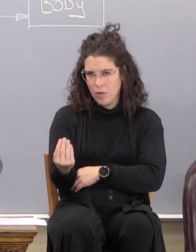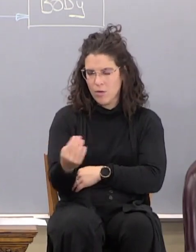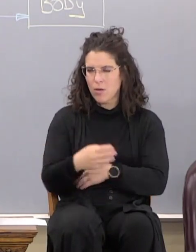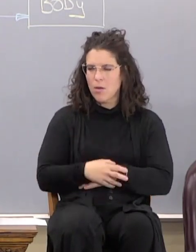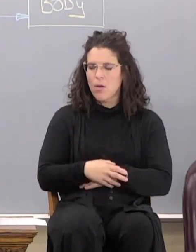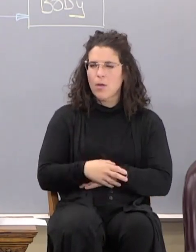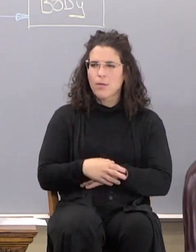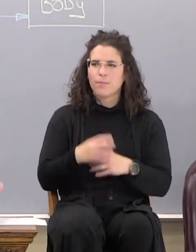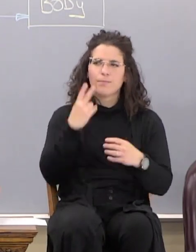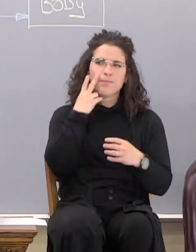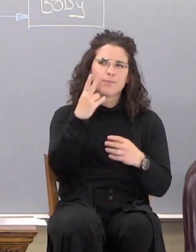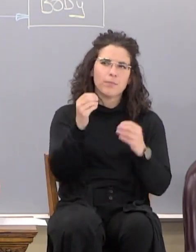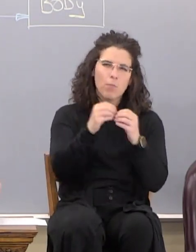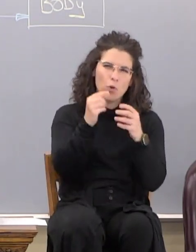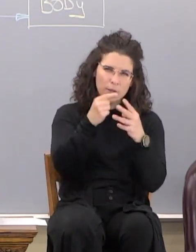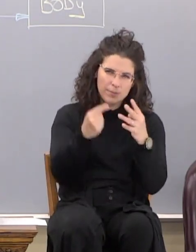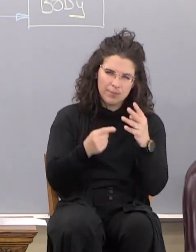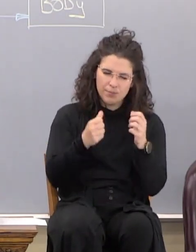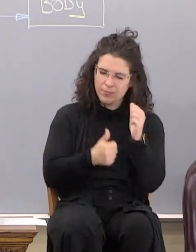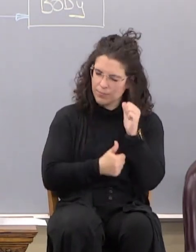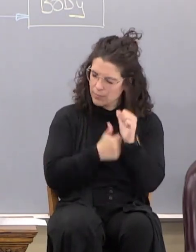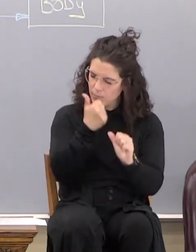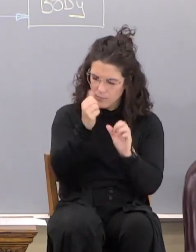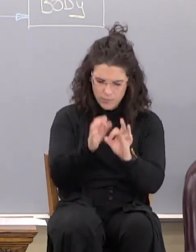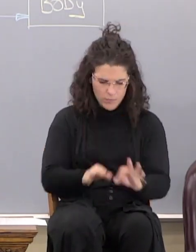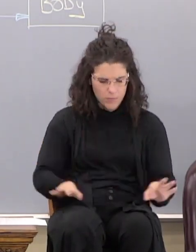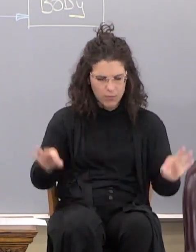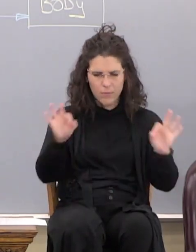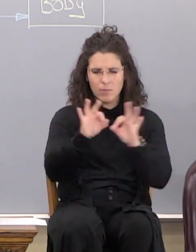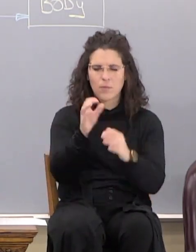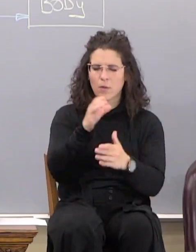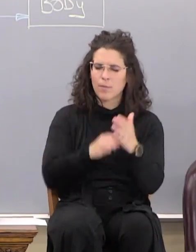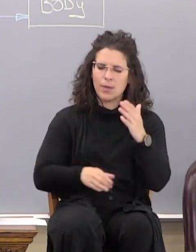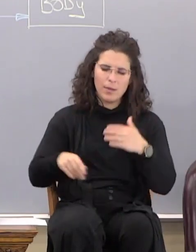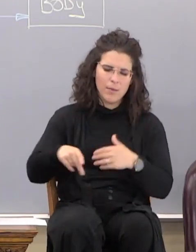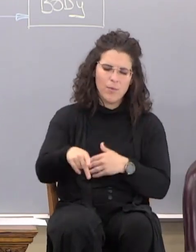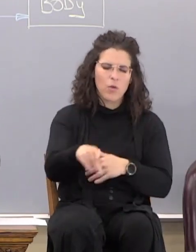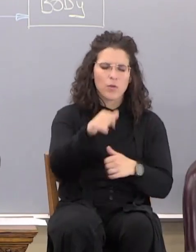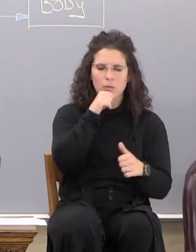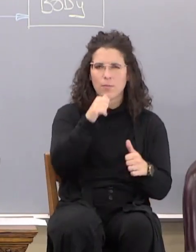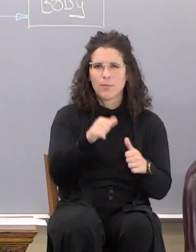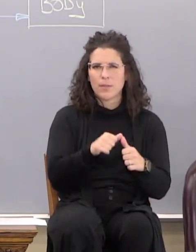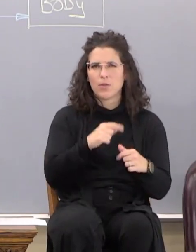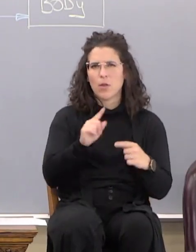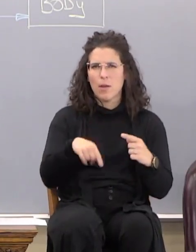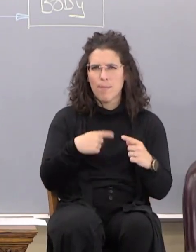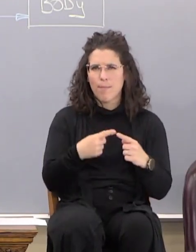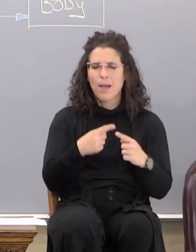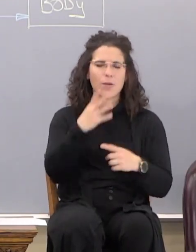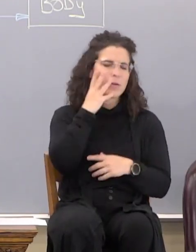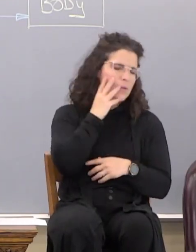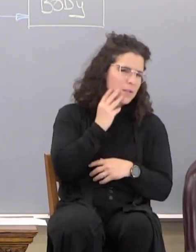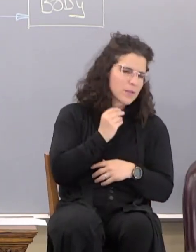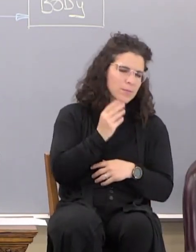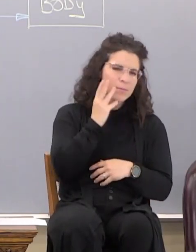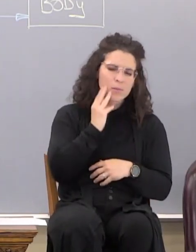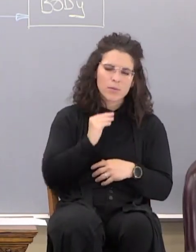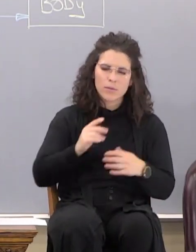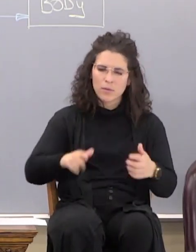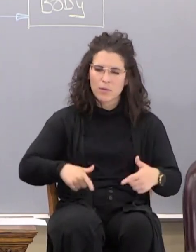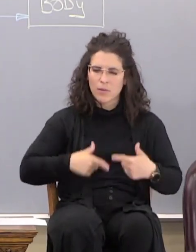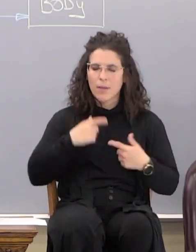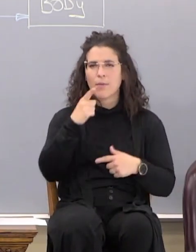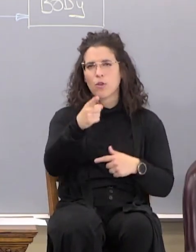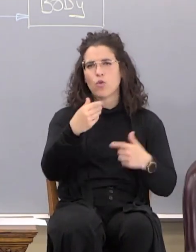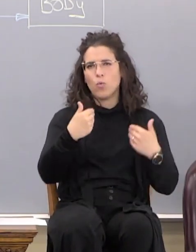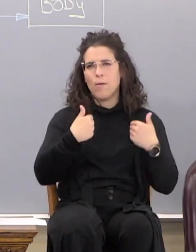This is the most important passage in Paul's epistles, about experiencing the life that you have